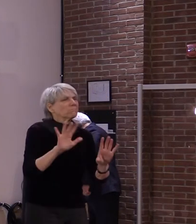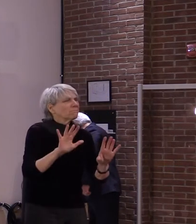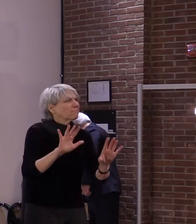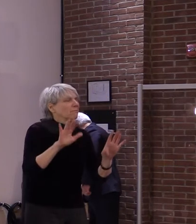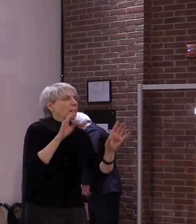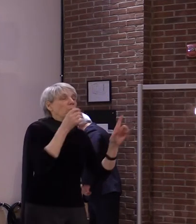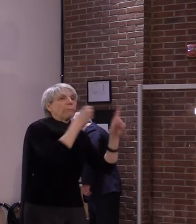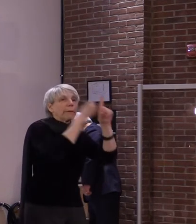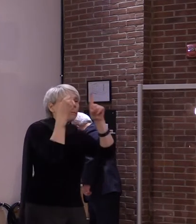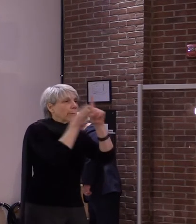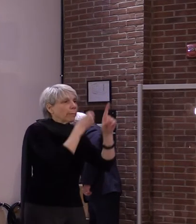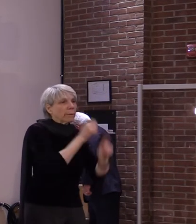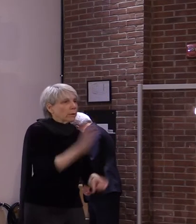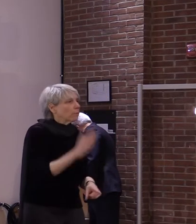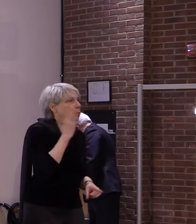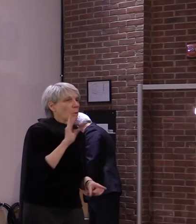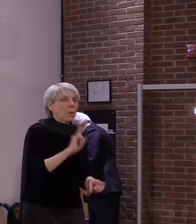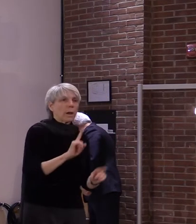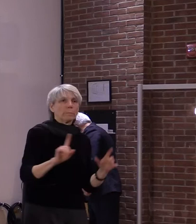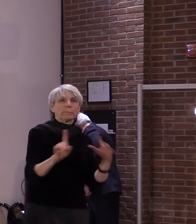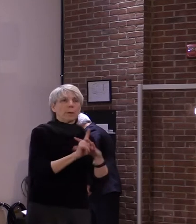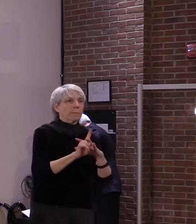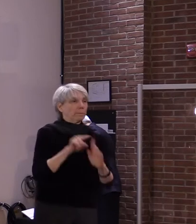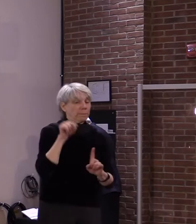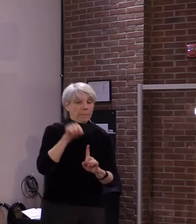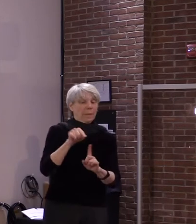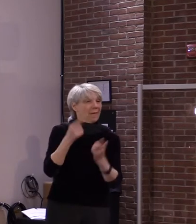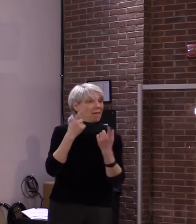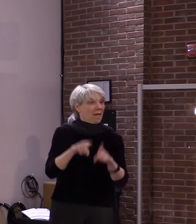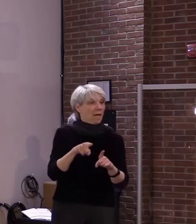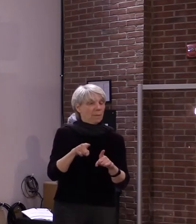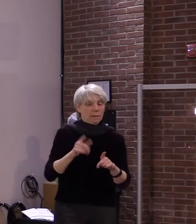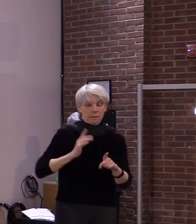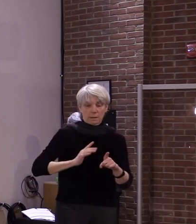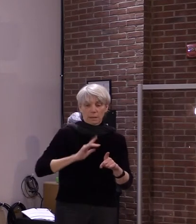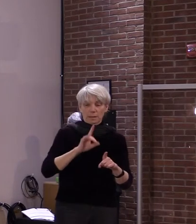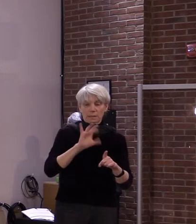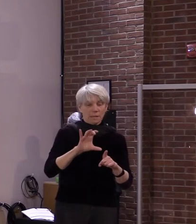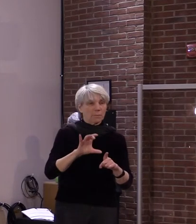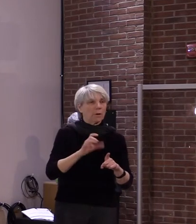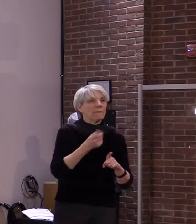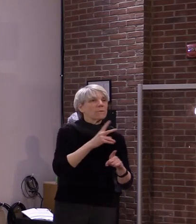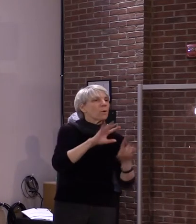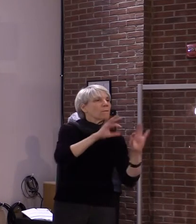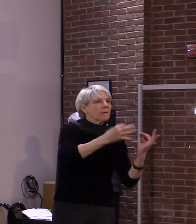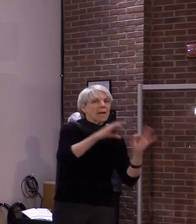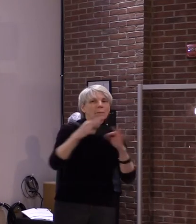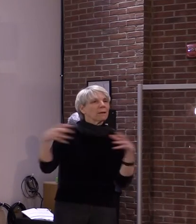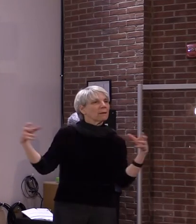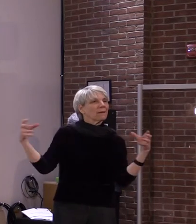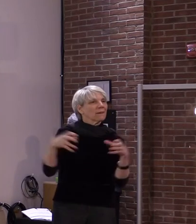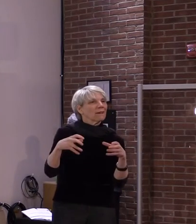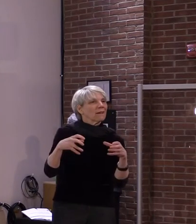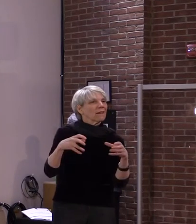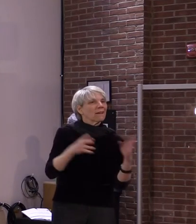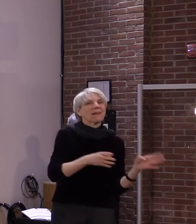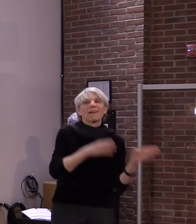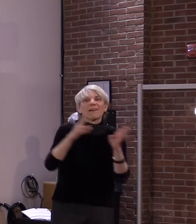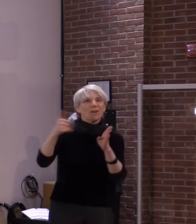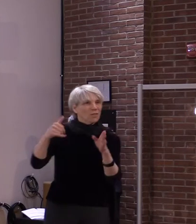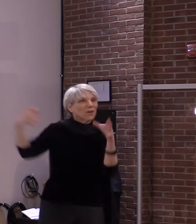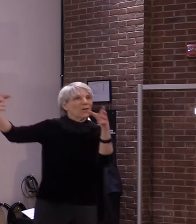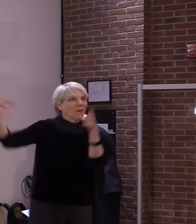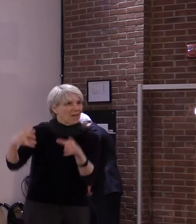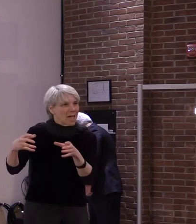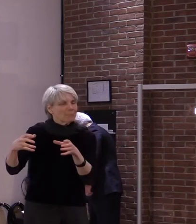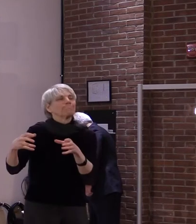situation there began with multi-household gatherings in early december and does reflect to a minor degree